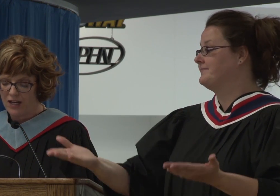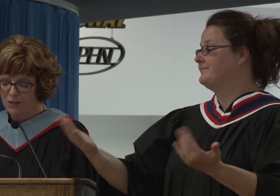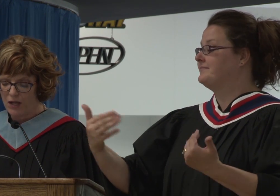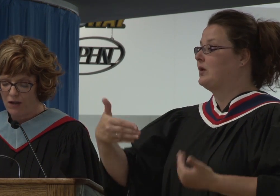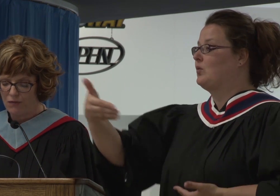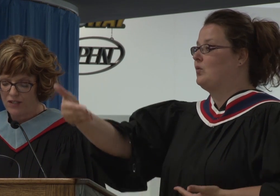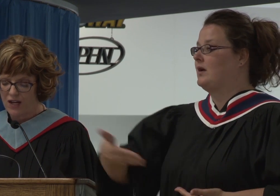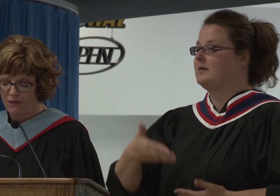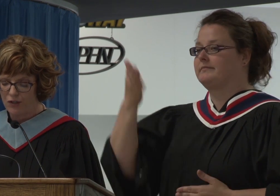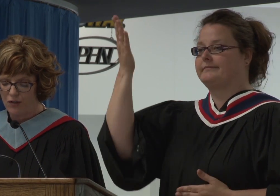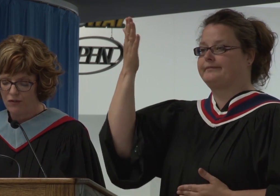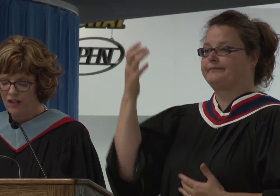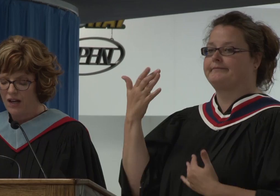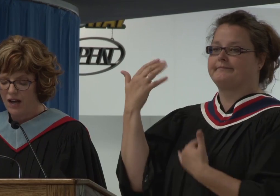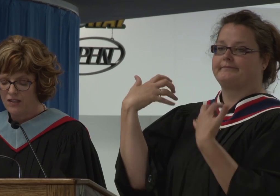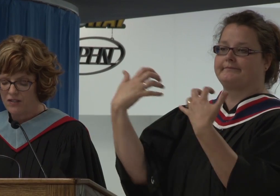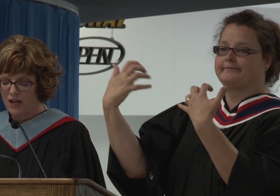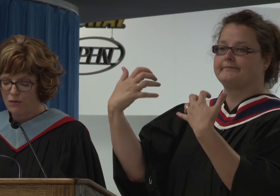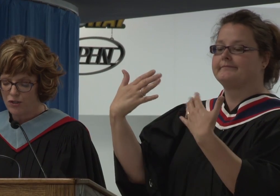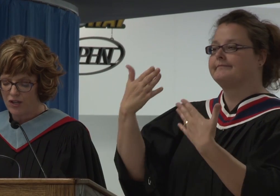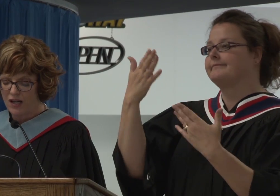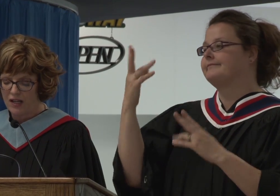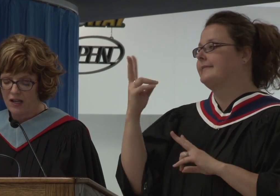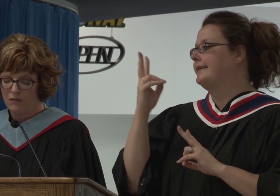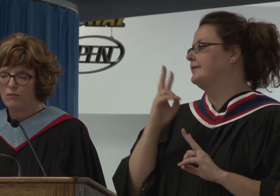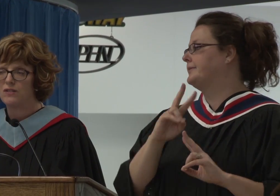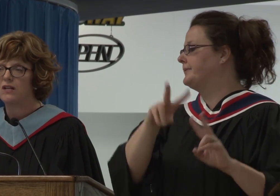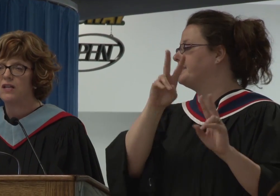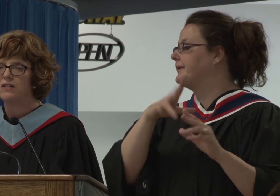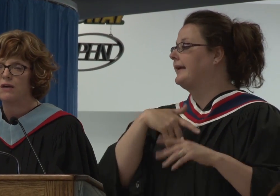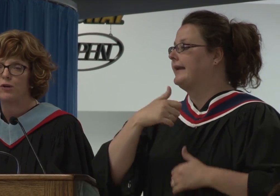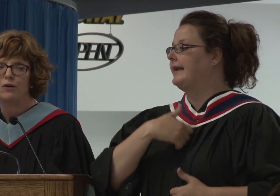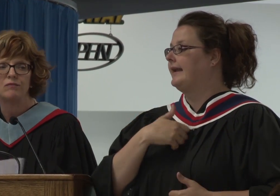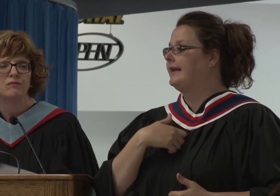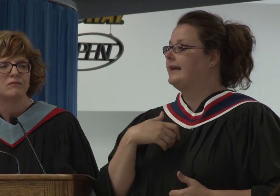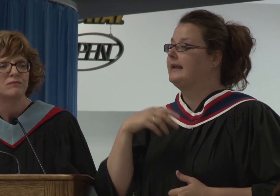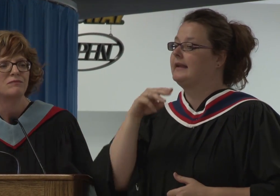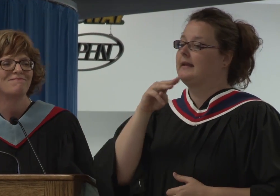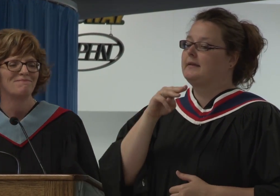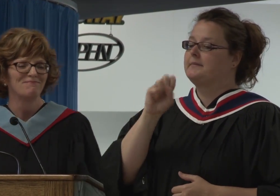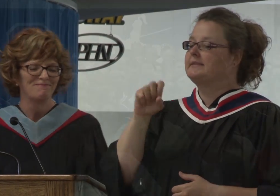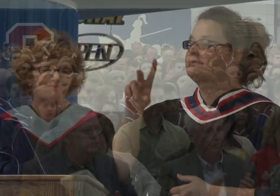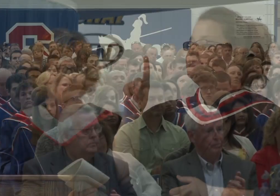welcoming our guest speaker for this afternoon, a distinguished Canadian, Ms. Denise Amiot.